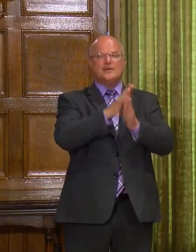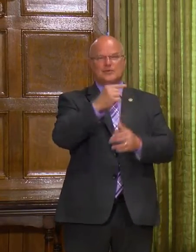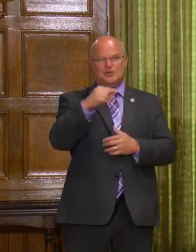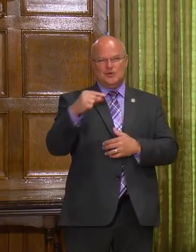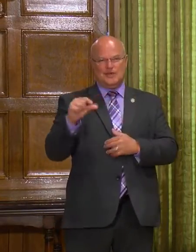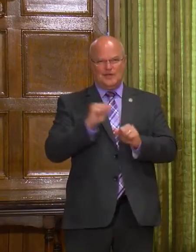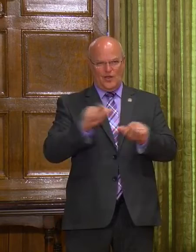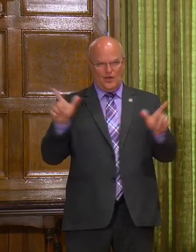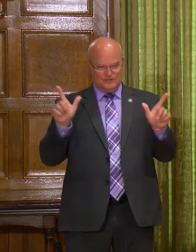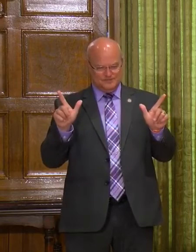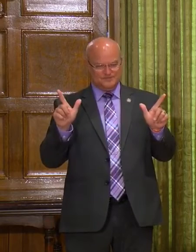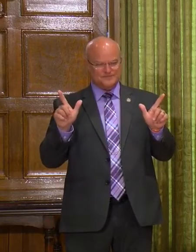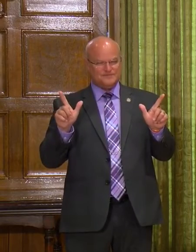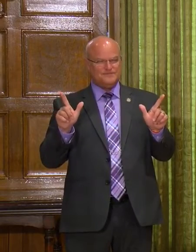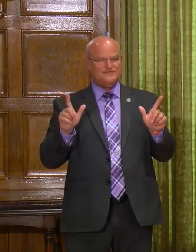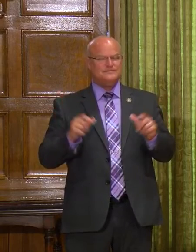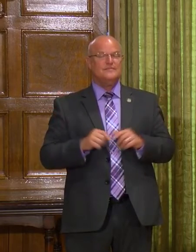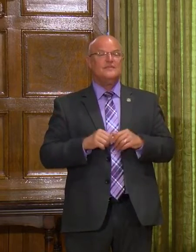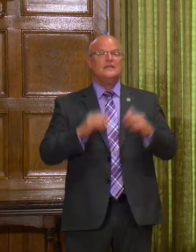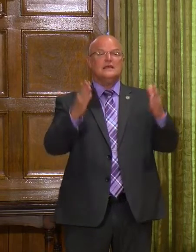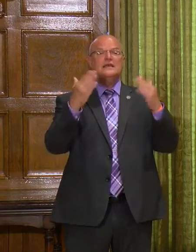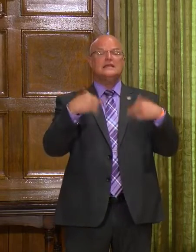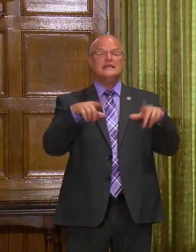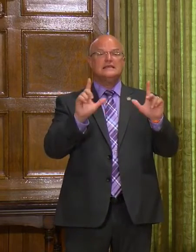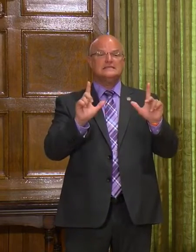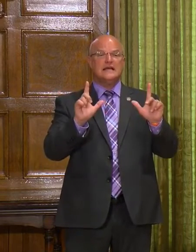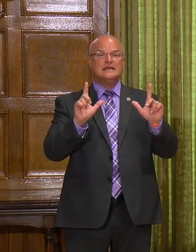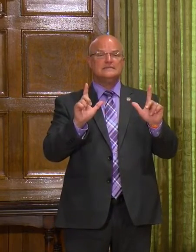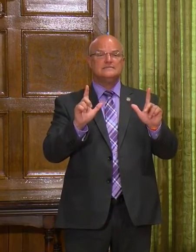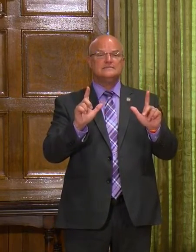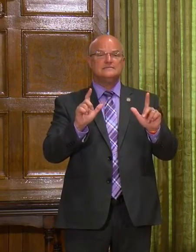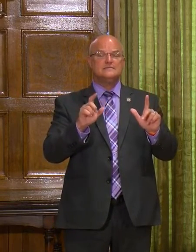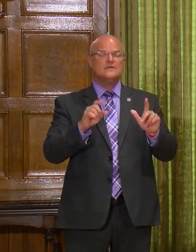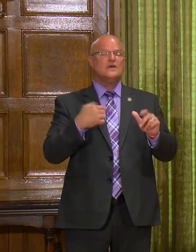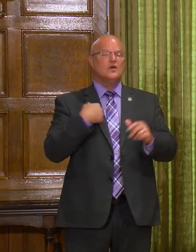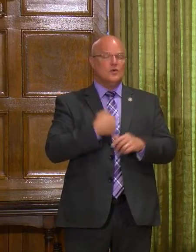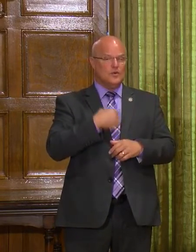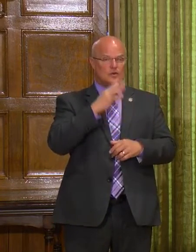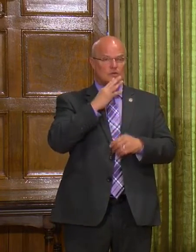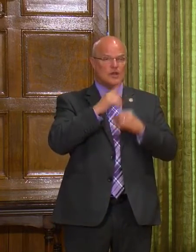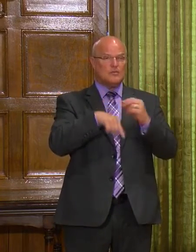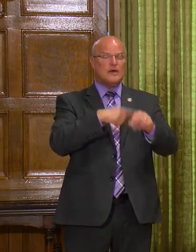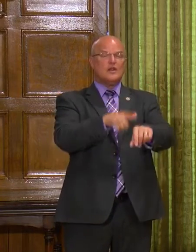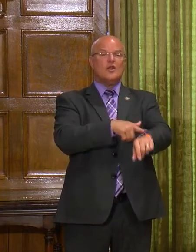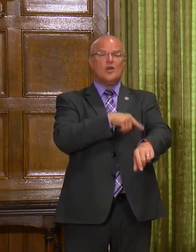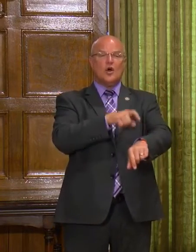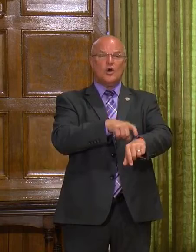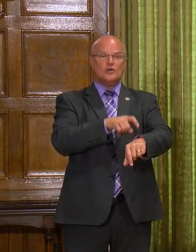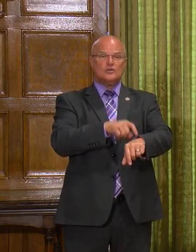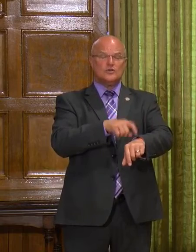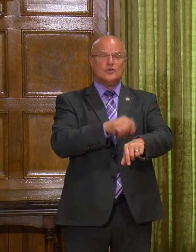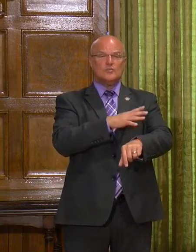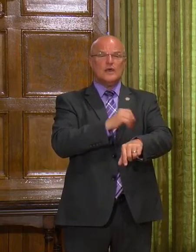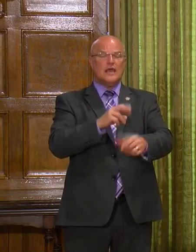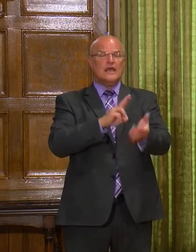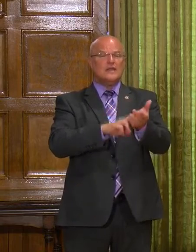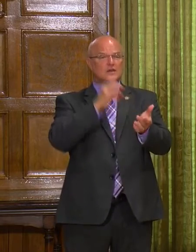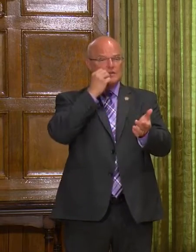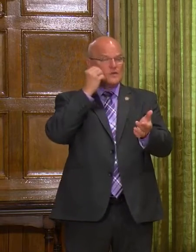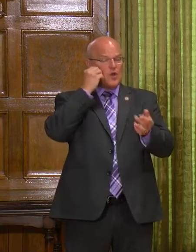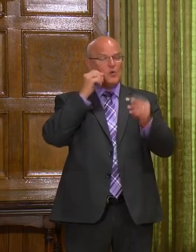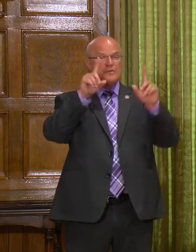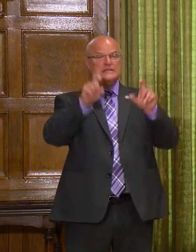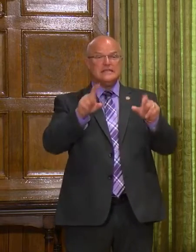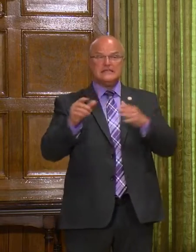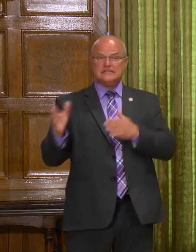status. And then the next one, we'll talk about our long-term and congregate care testing